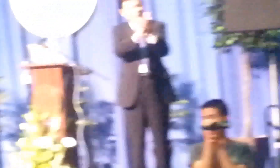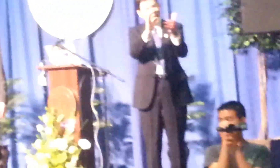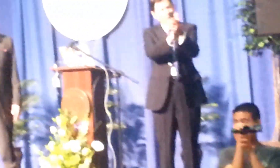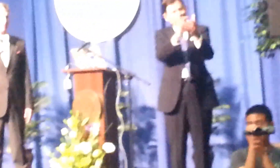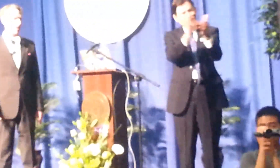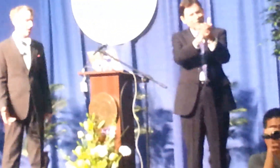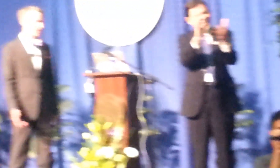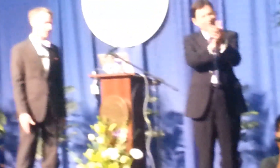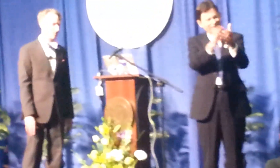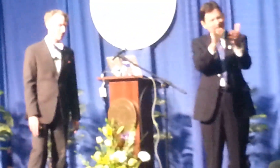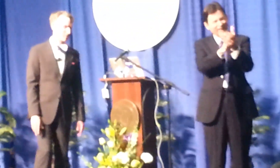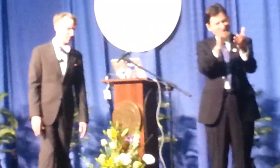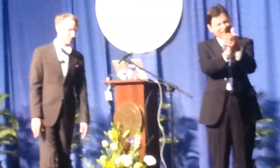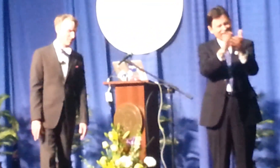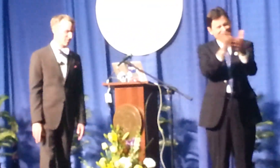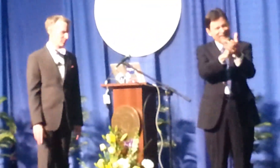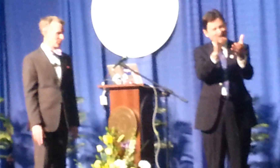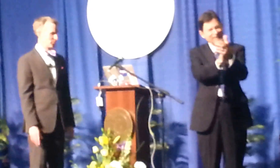I mean,